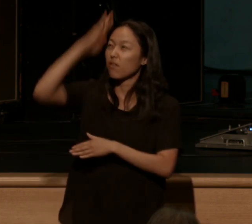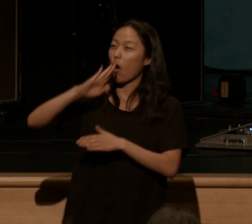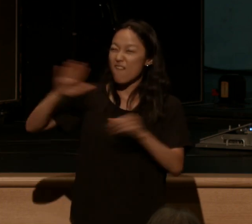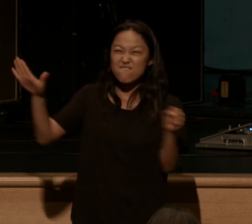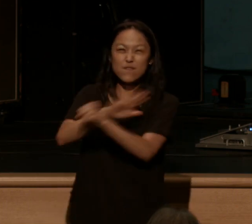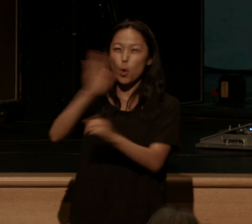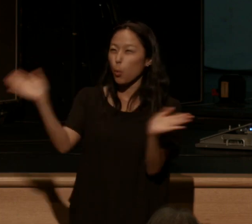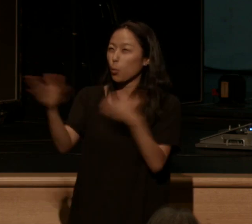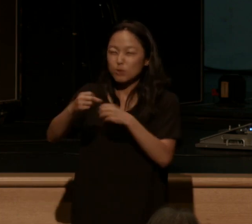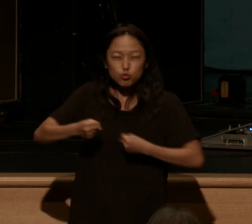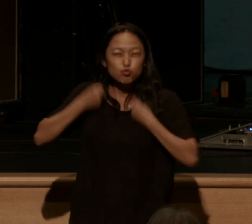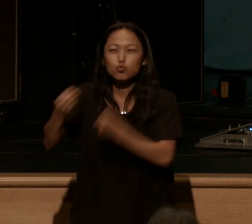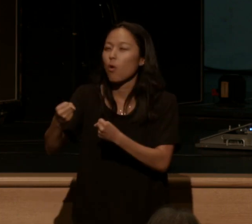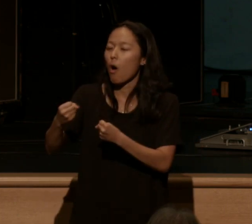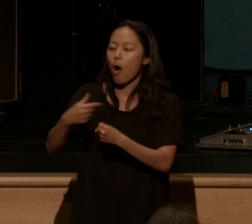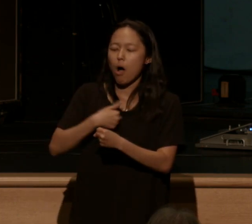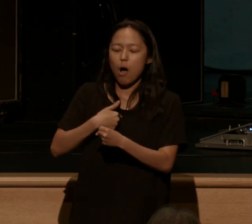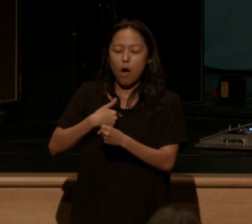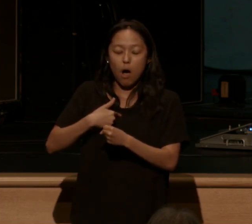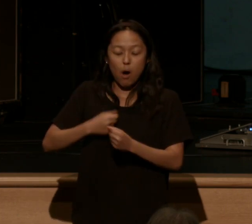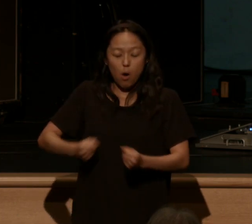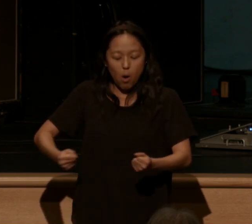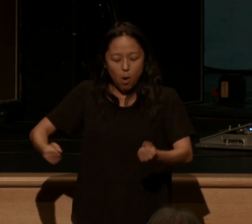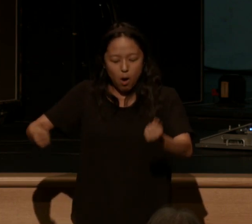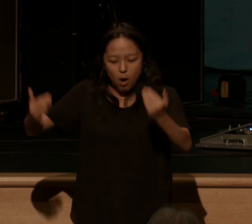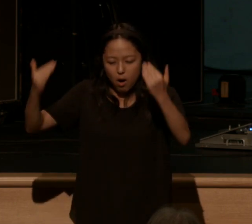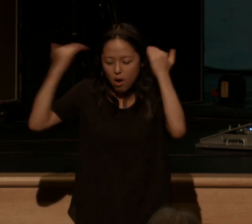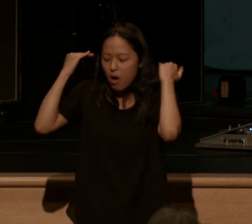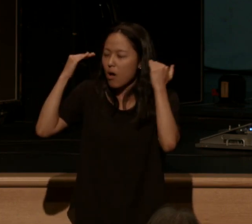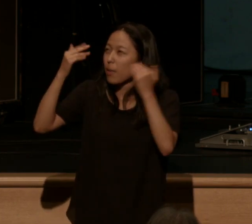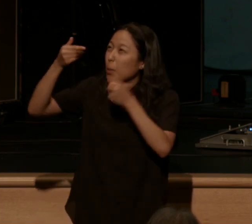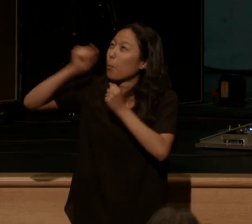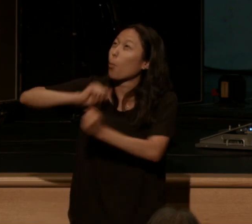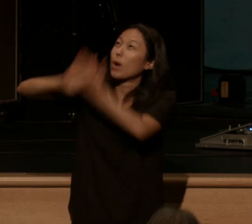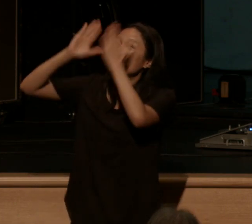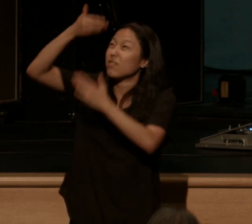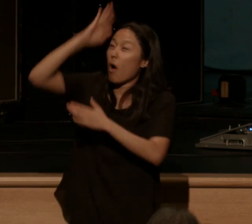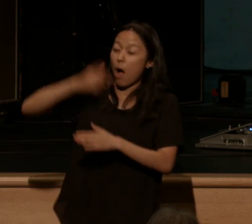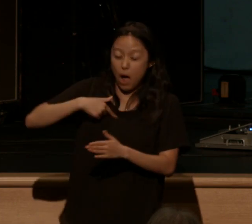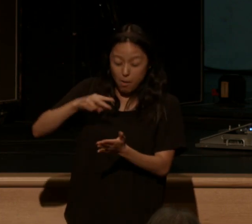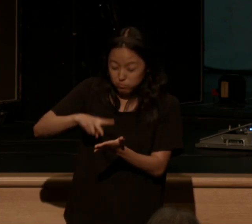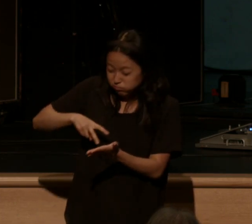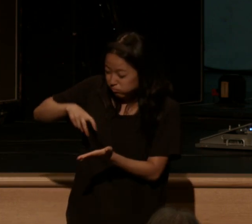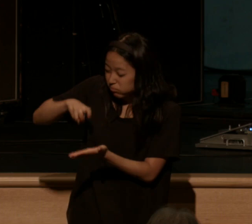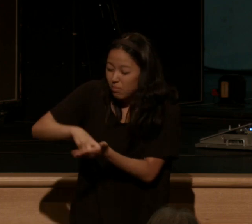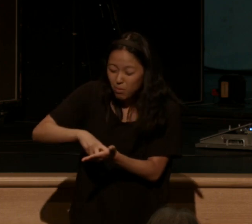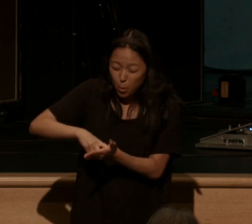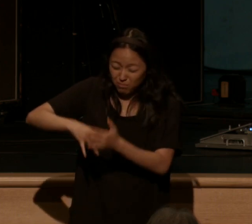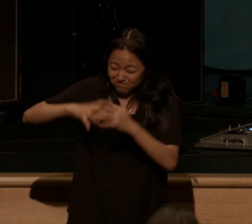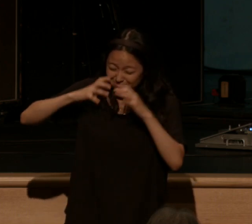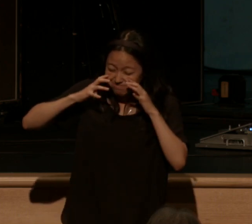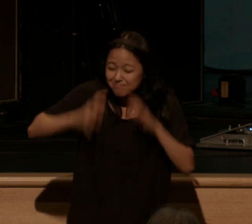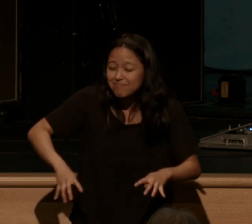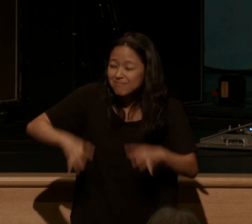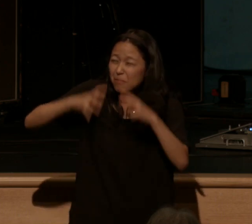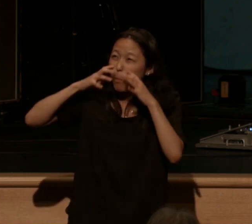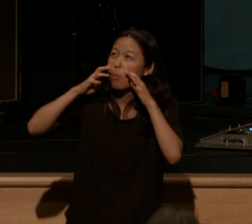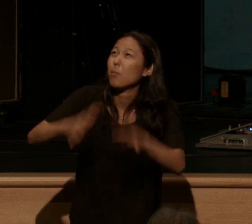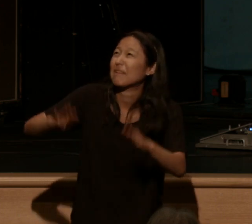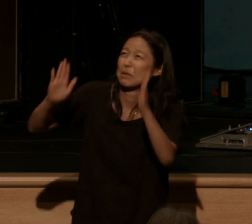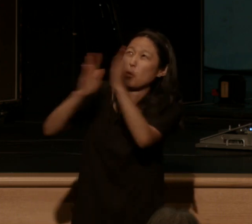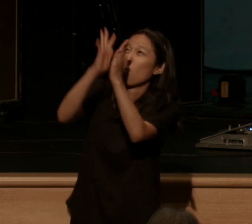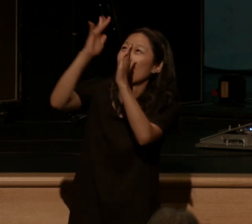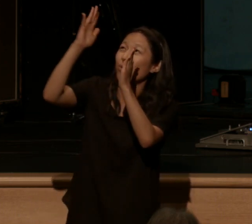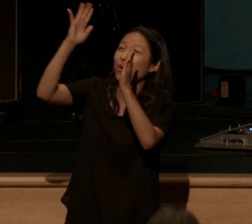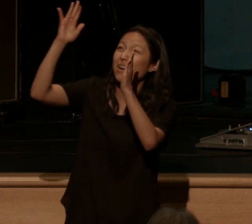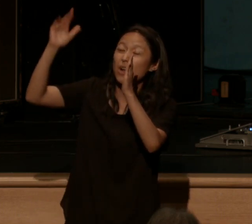so strongly and so powerfully. I was so overcome with the presence of God. I remember just falling to my knees and weeping at the weight of his glory